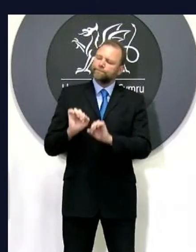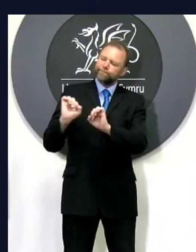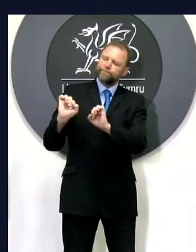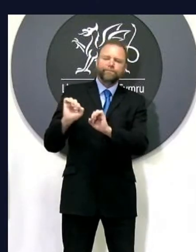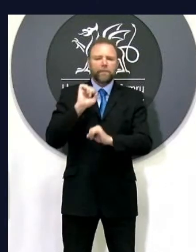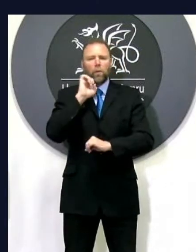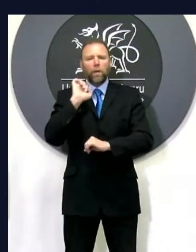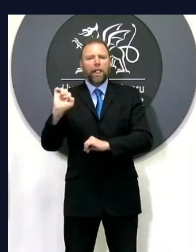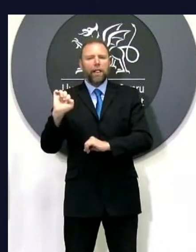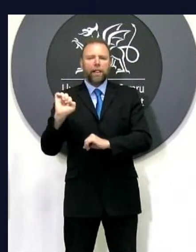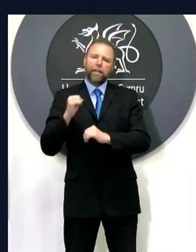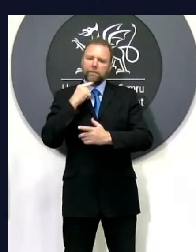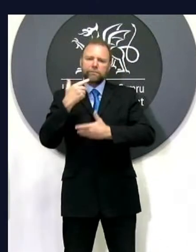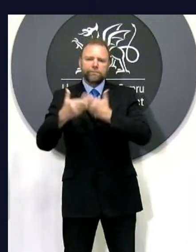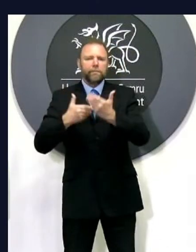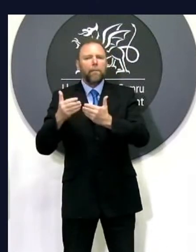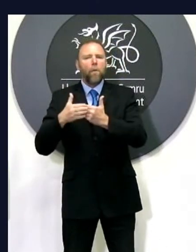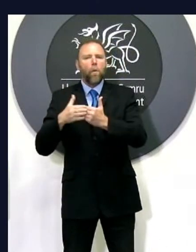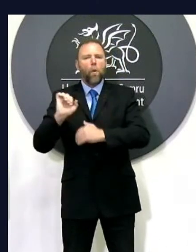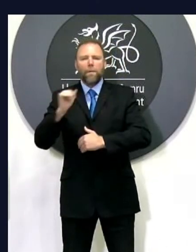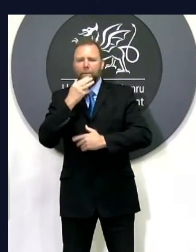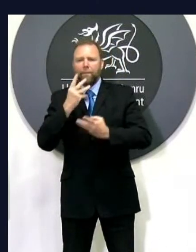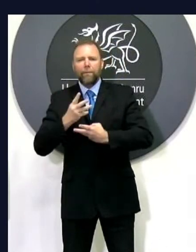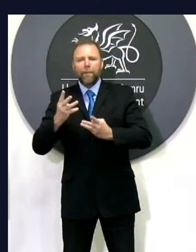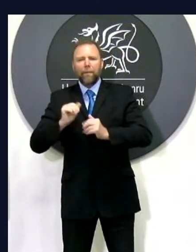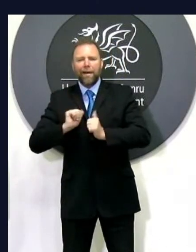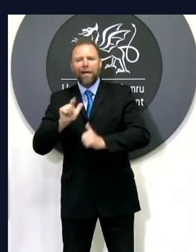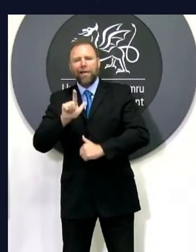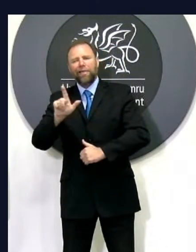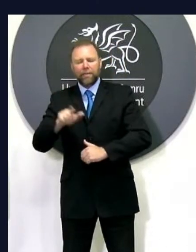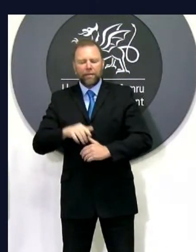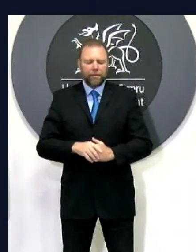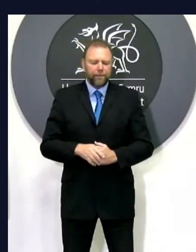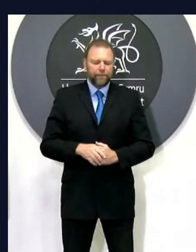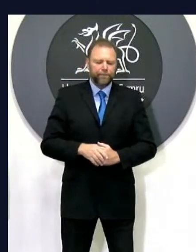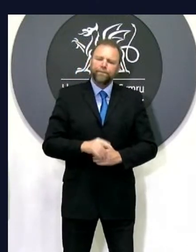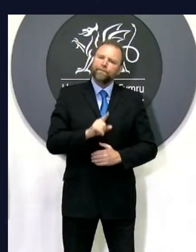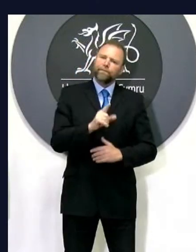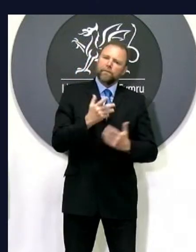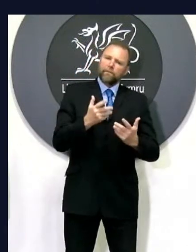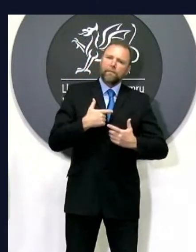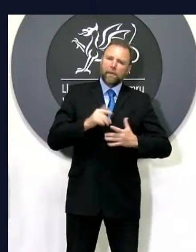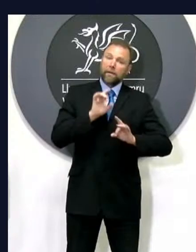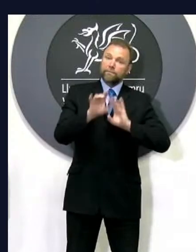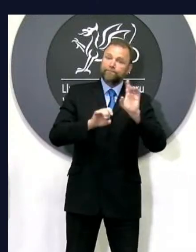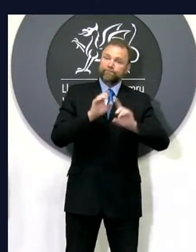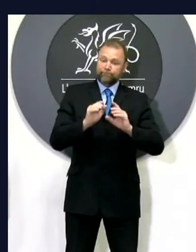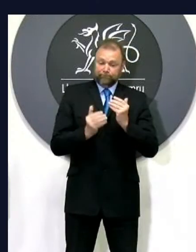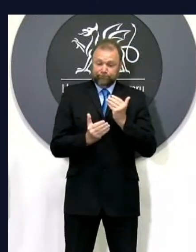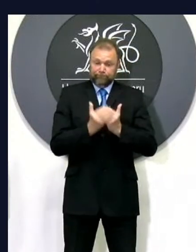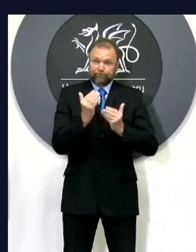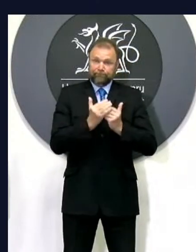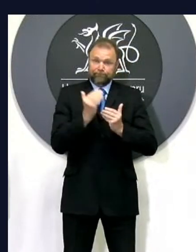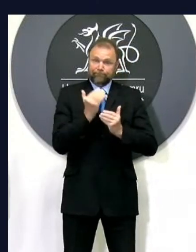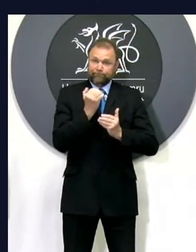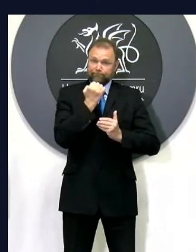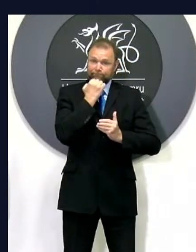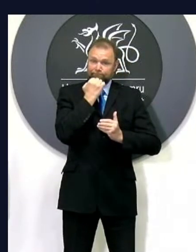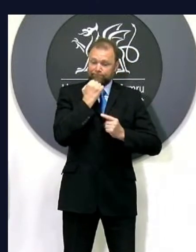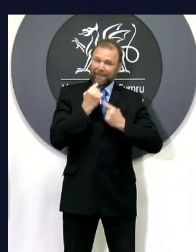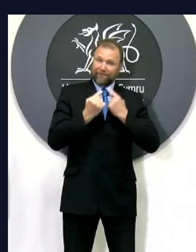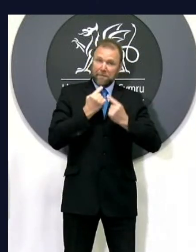health situation in just a moment. I'm just going to provide you with the latest information about